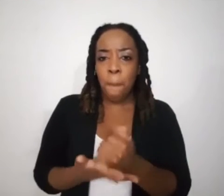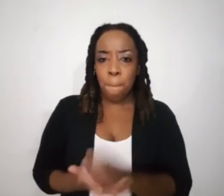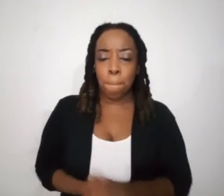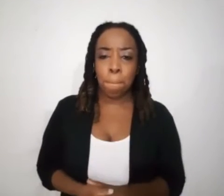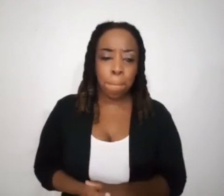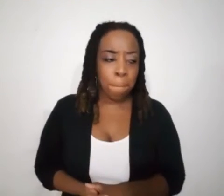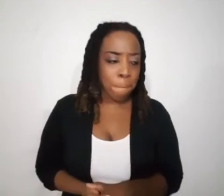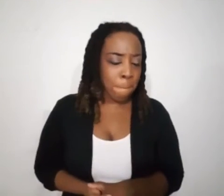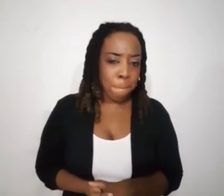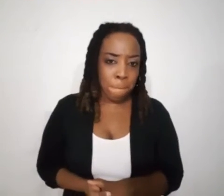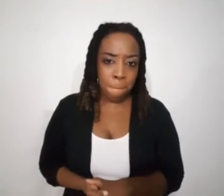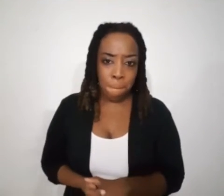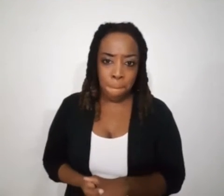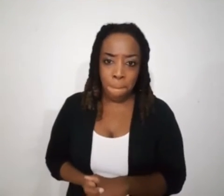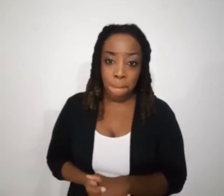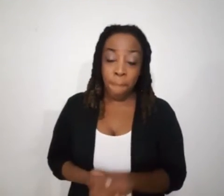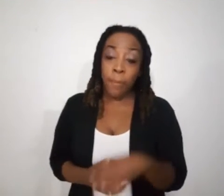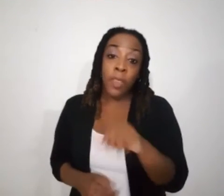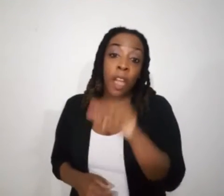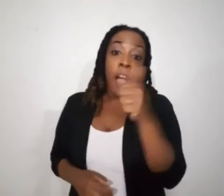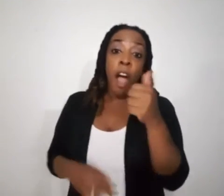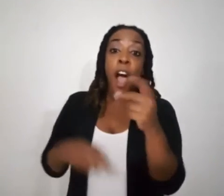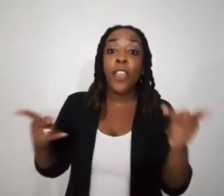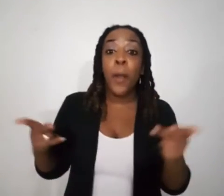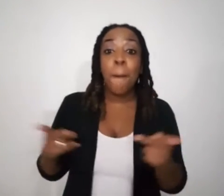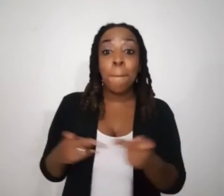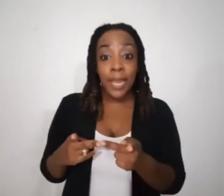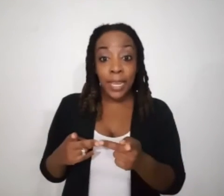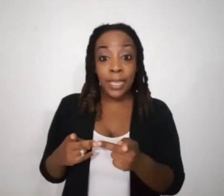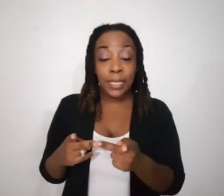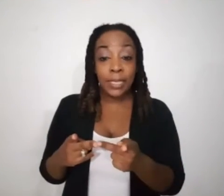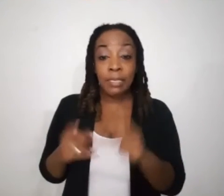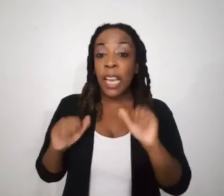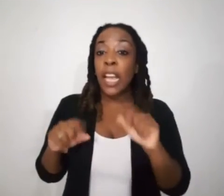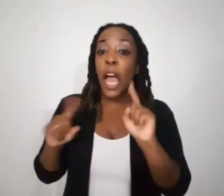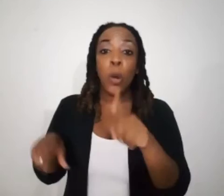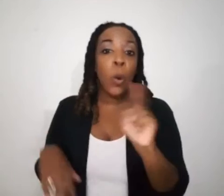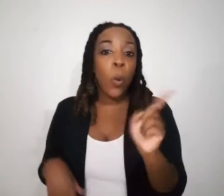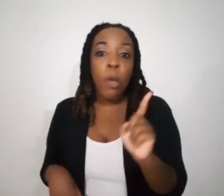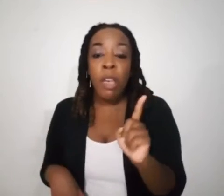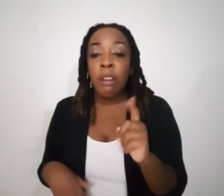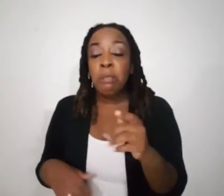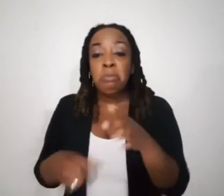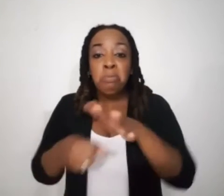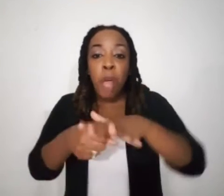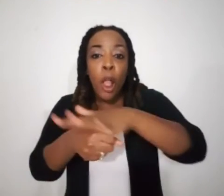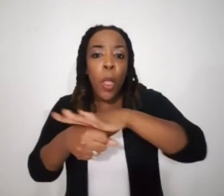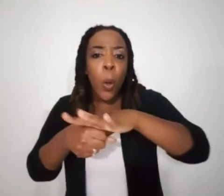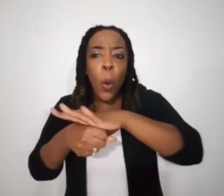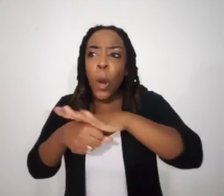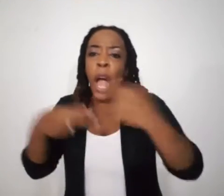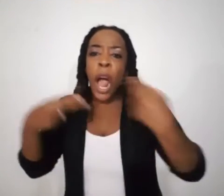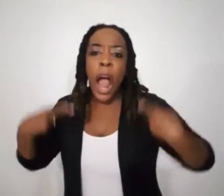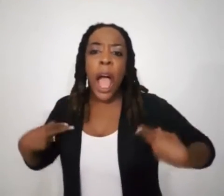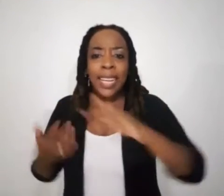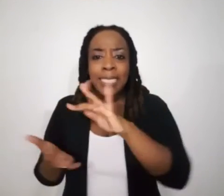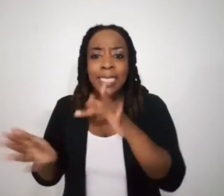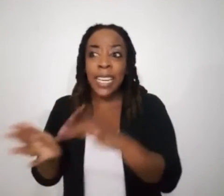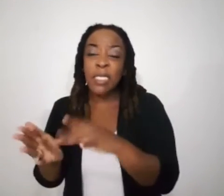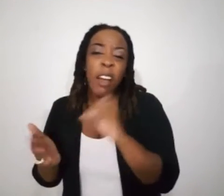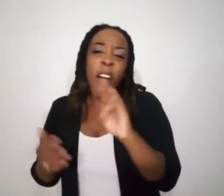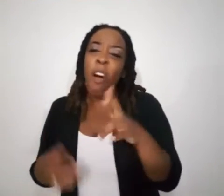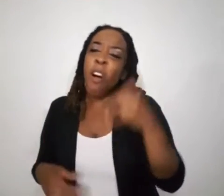The other place that you can go is you can go to your local health center, and you can also talk with a friend.